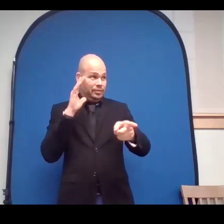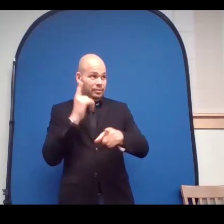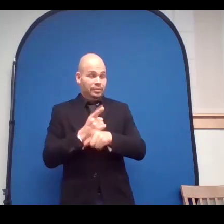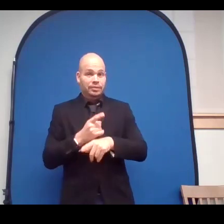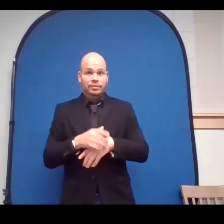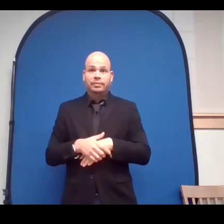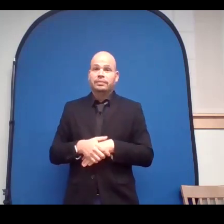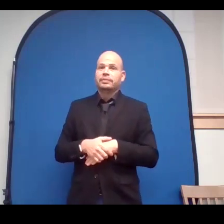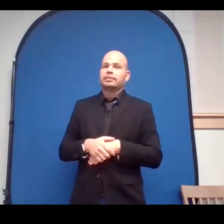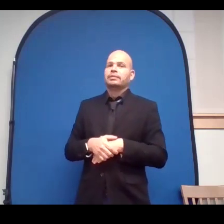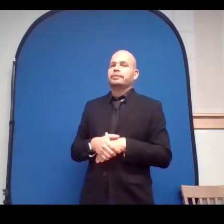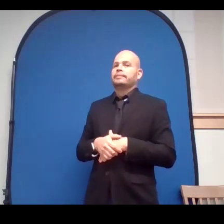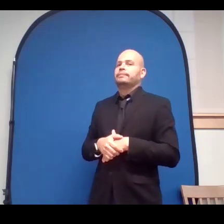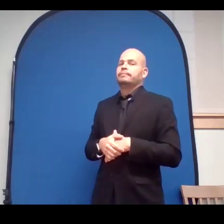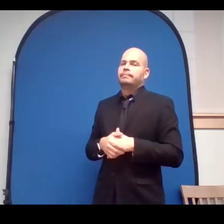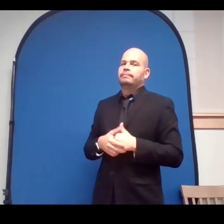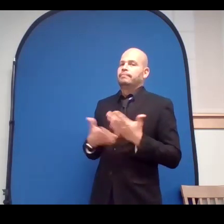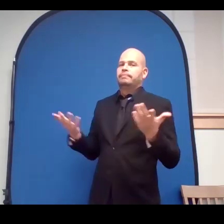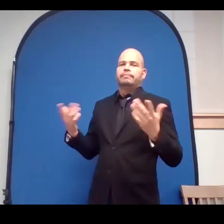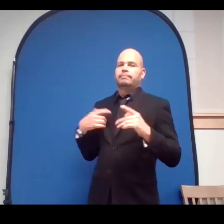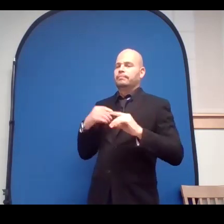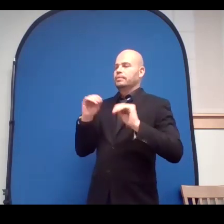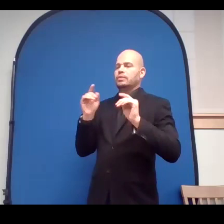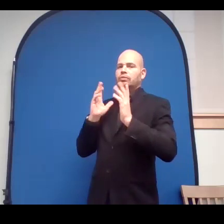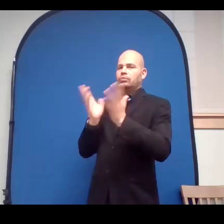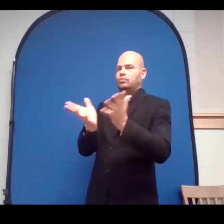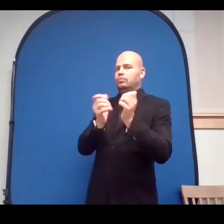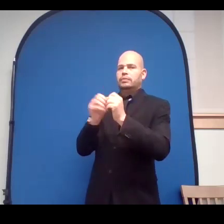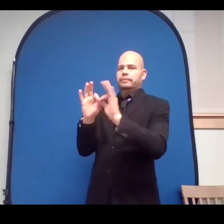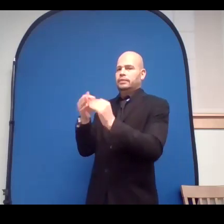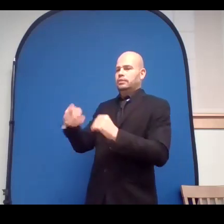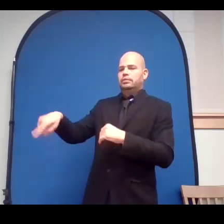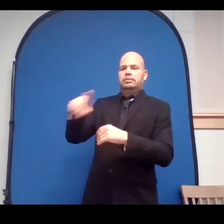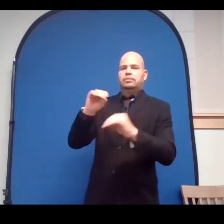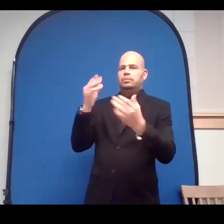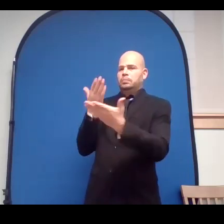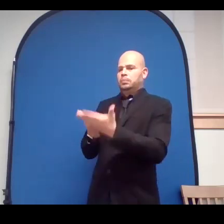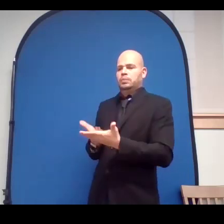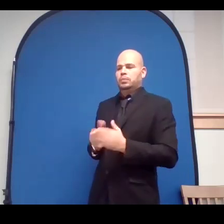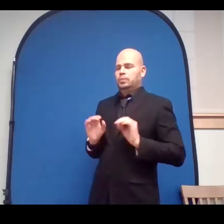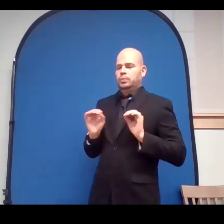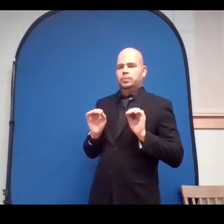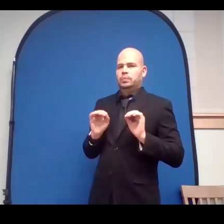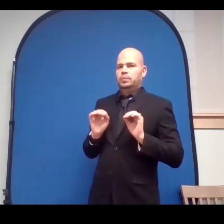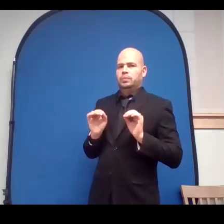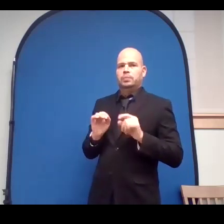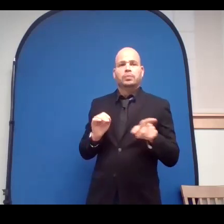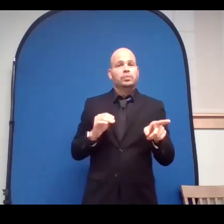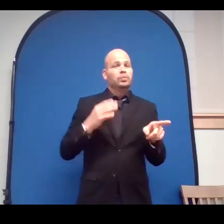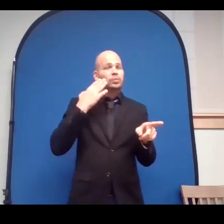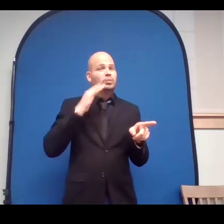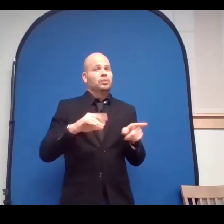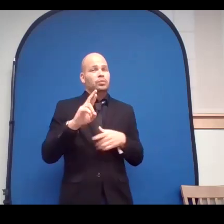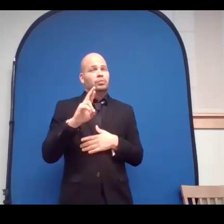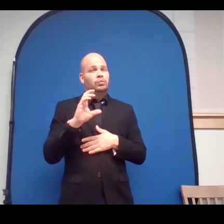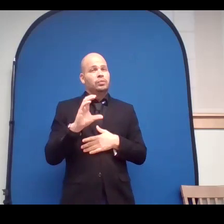I was not able to speak to the family to confirm that, no, sir. And did you know that Card had virtually no contact with them except through his